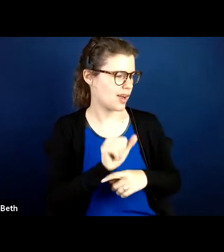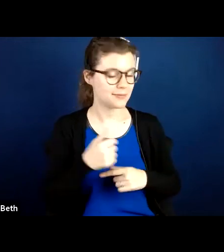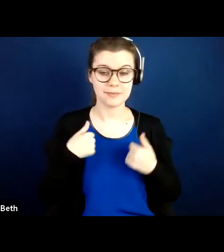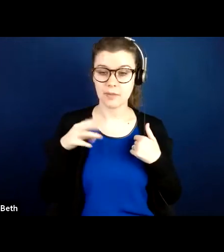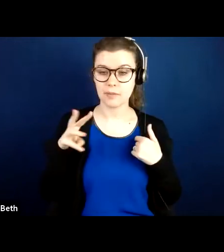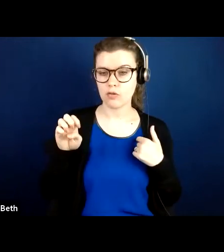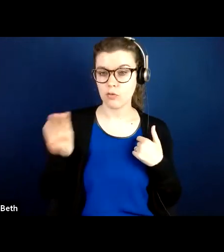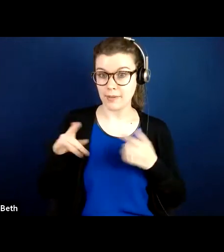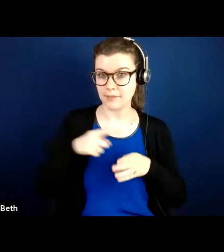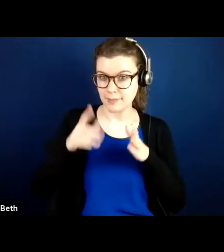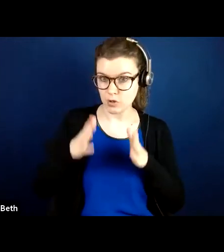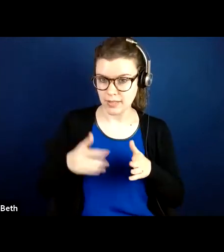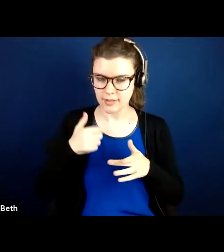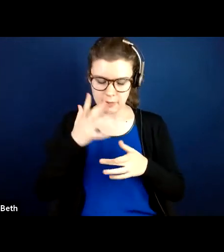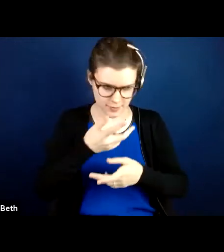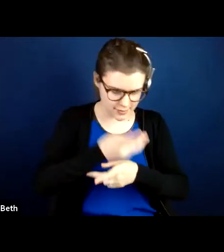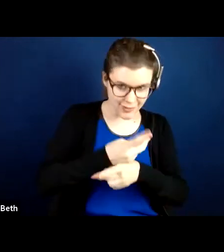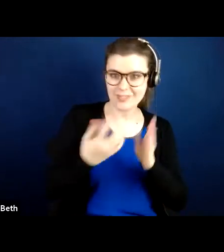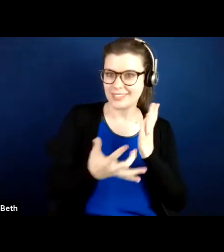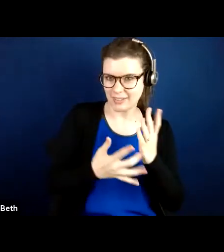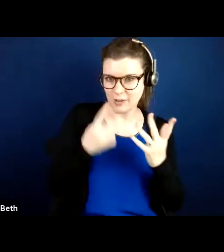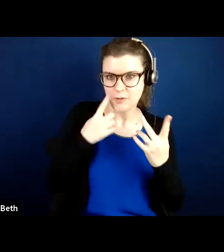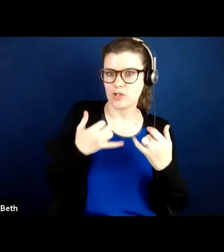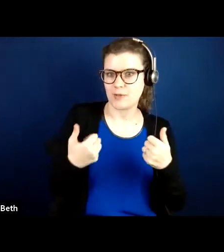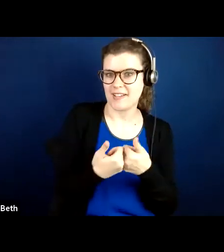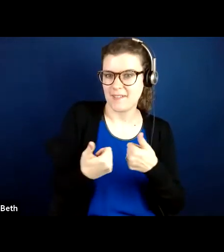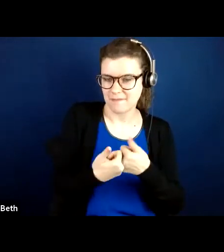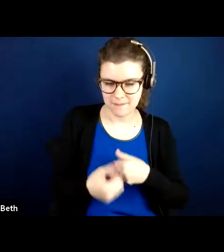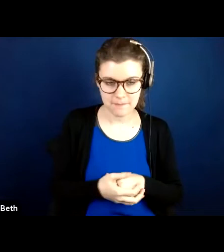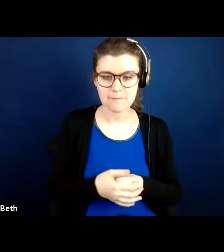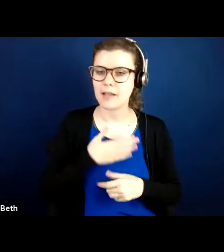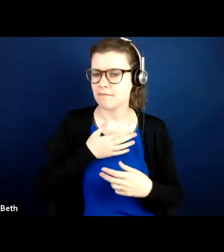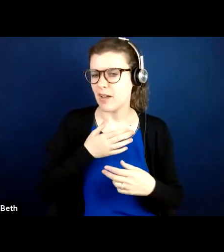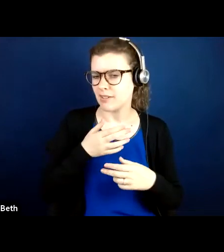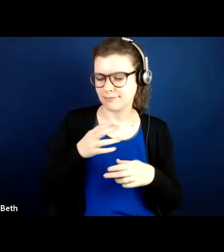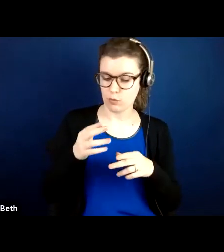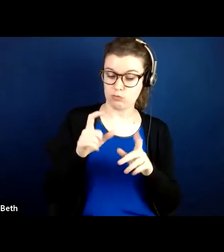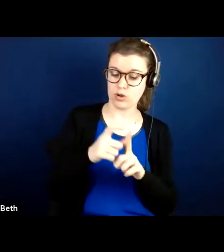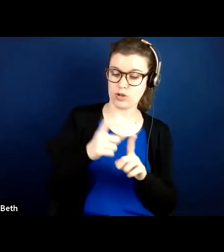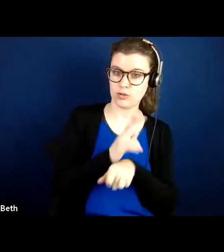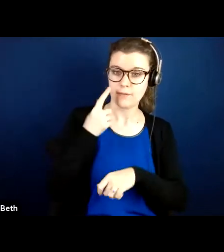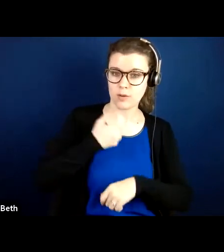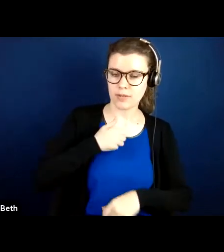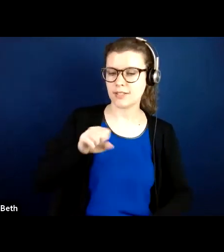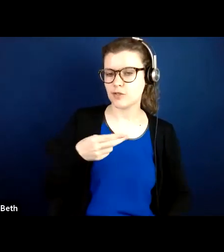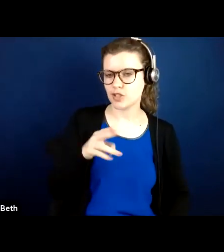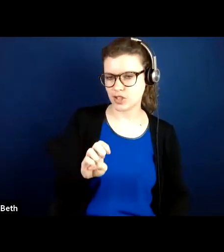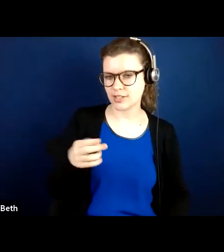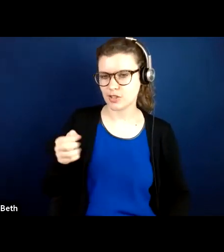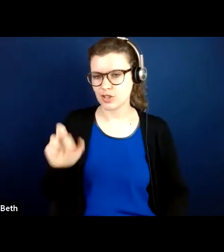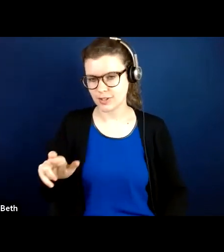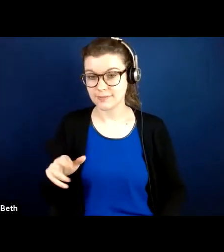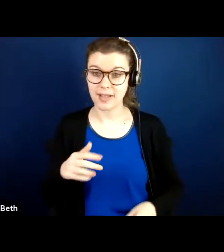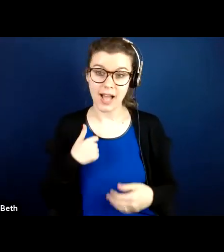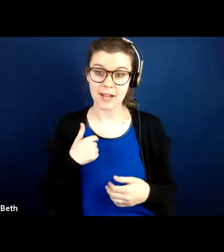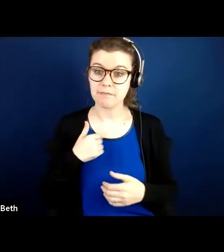managing the technical aspects of our game board. My pronouns are she, her, and I am a youthful, middle-aged